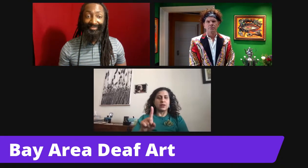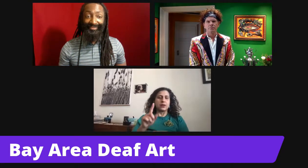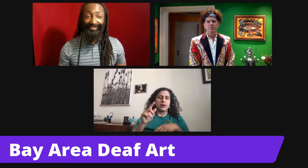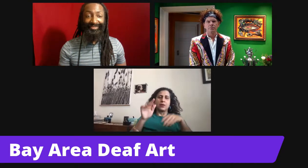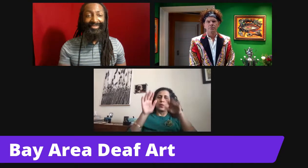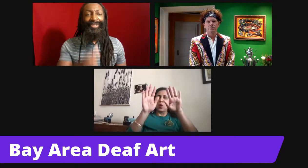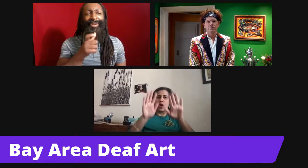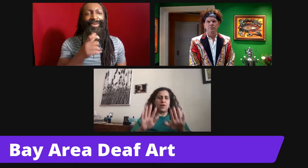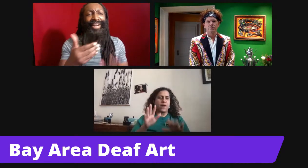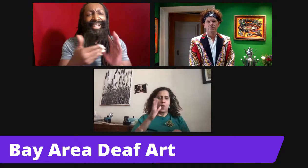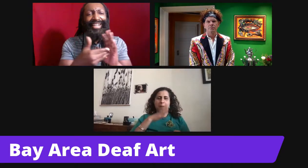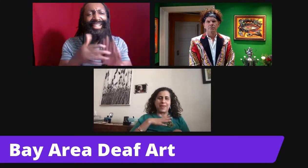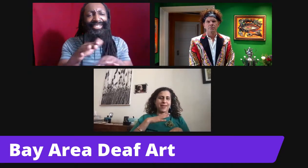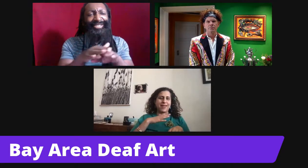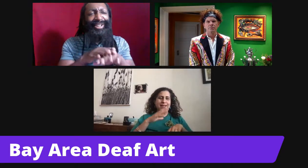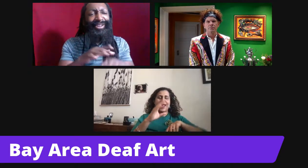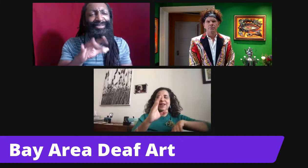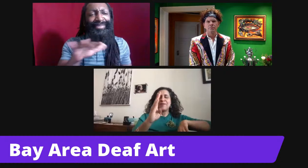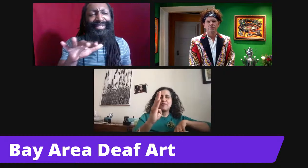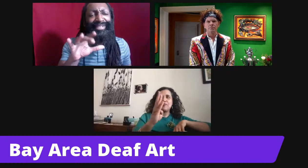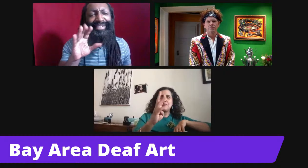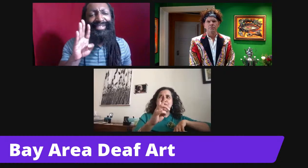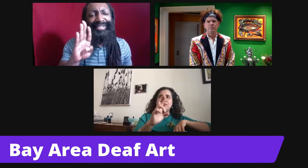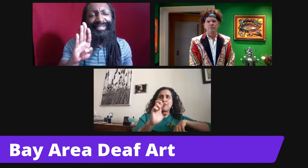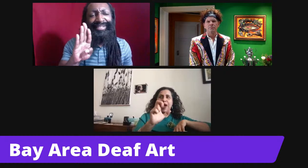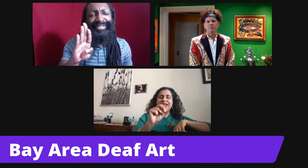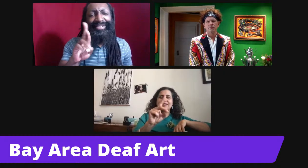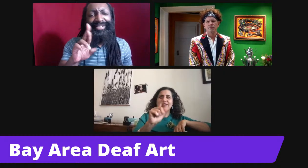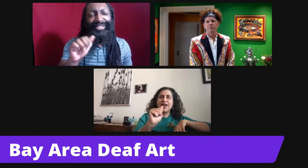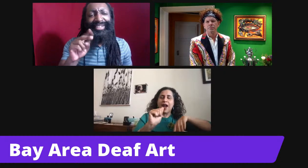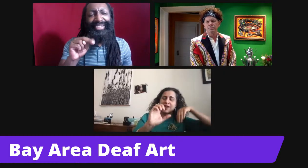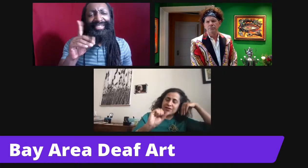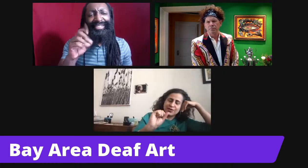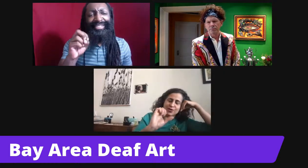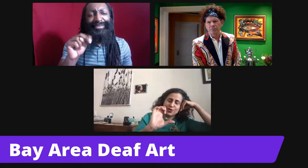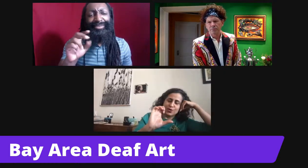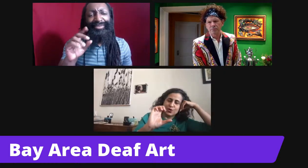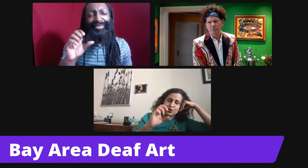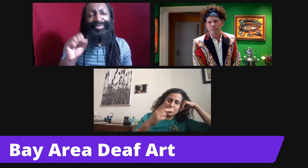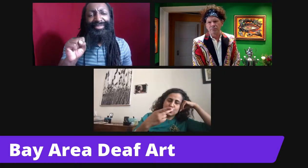For example, Brenda Swartz, a wonderful woman. Brenda Swartz.